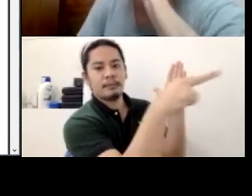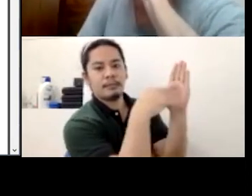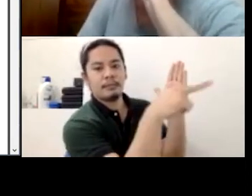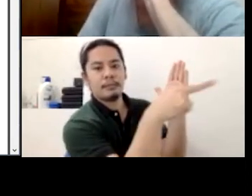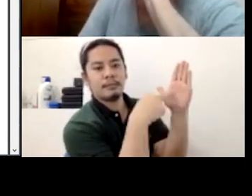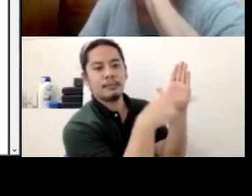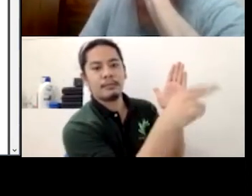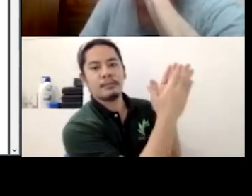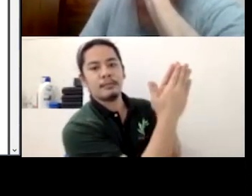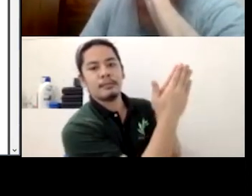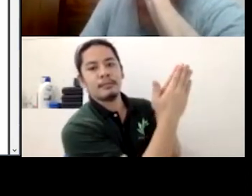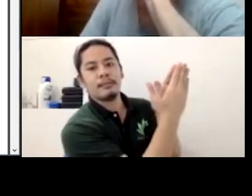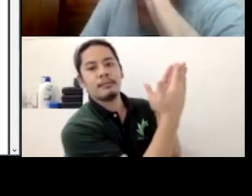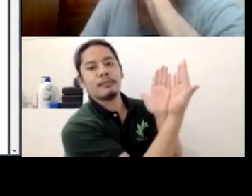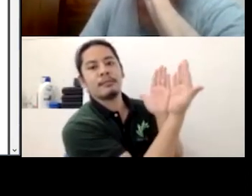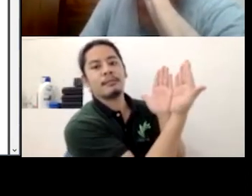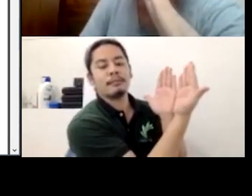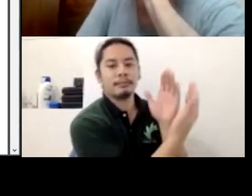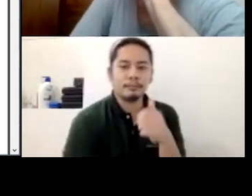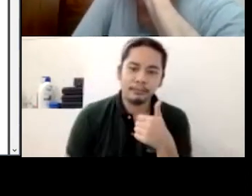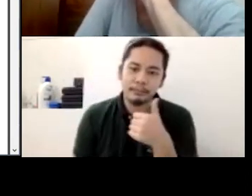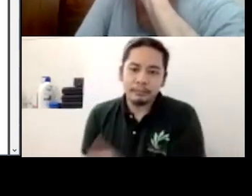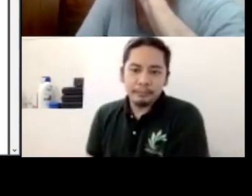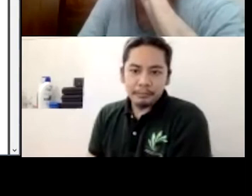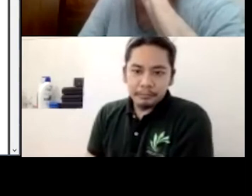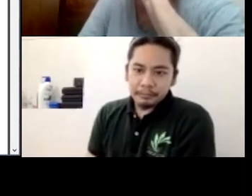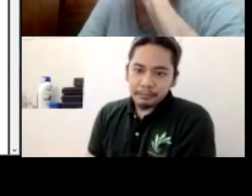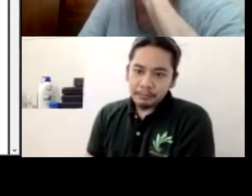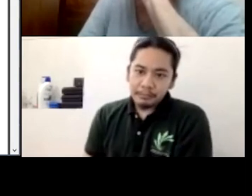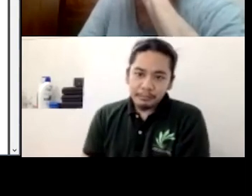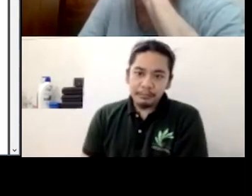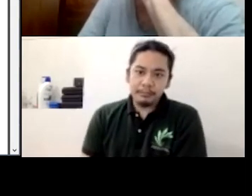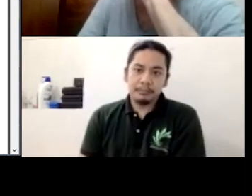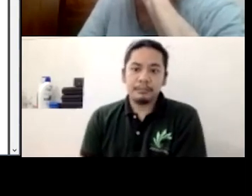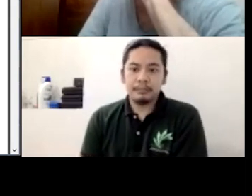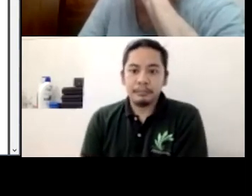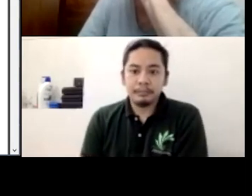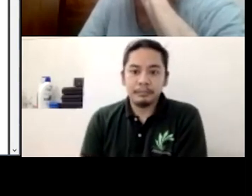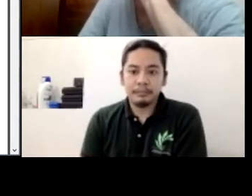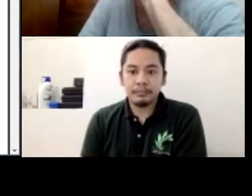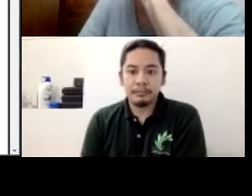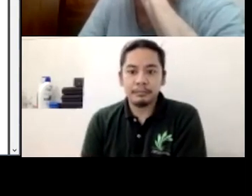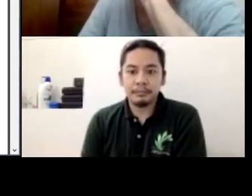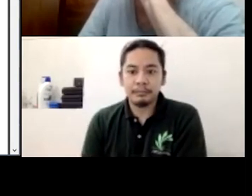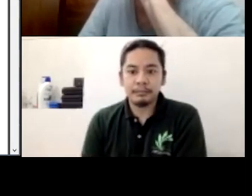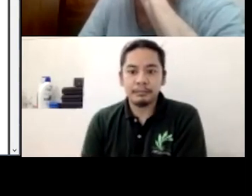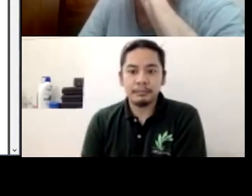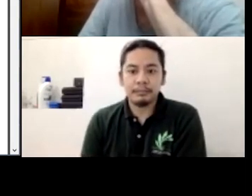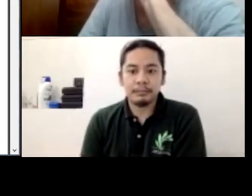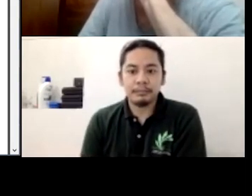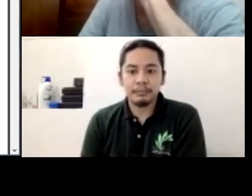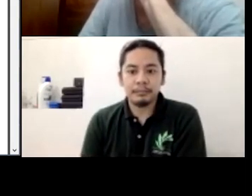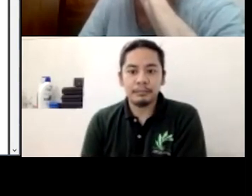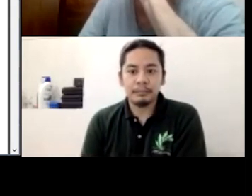thing, where we can only see the top part. Like we don't have to even flip. I